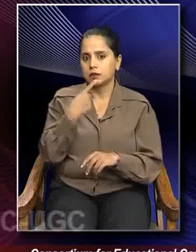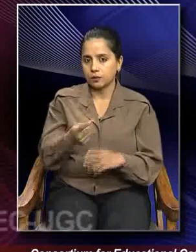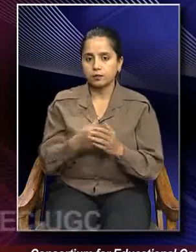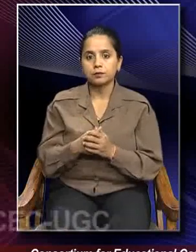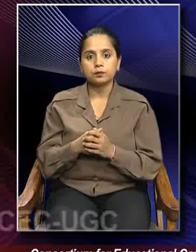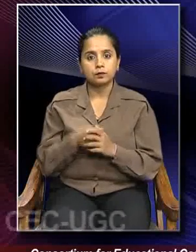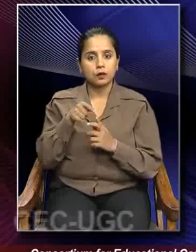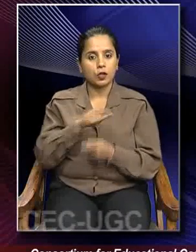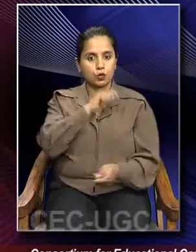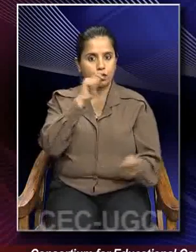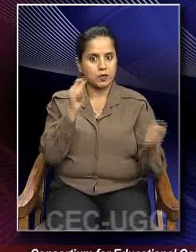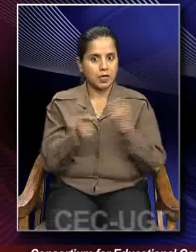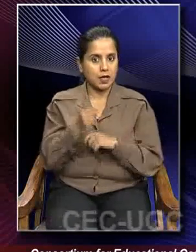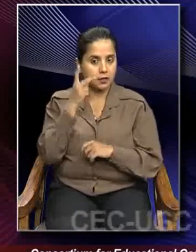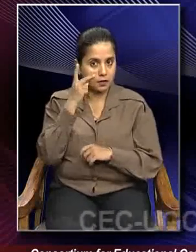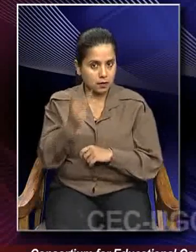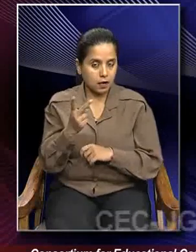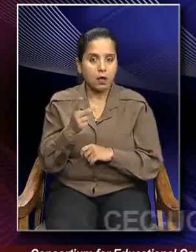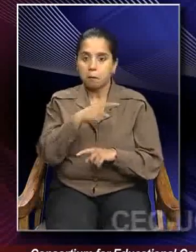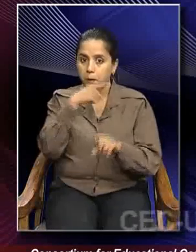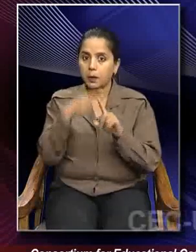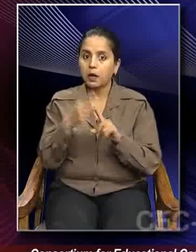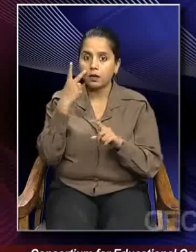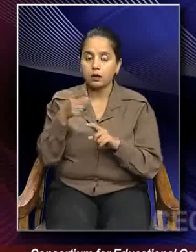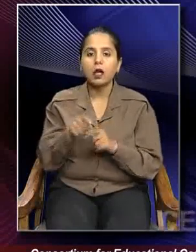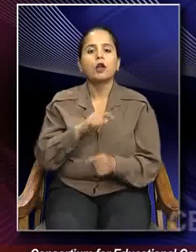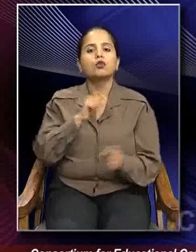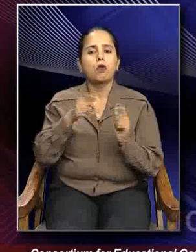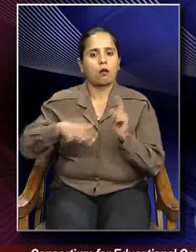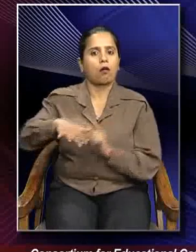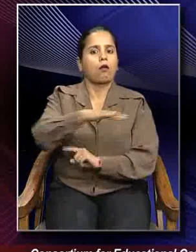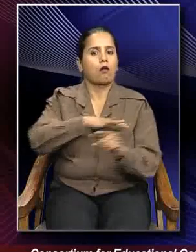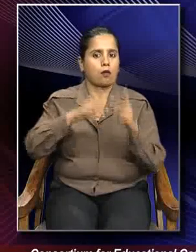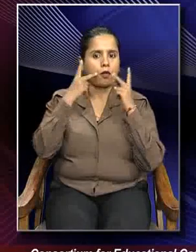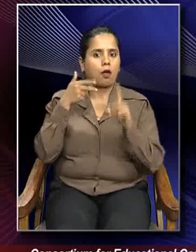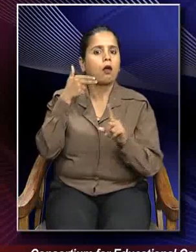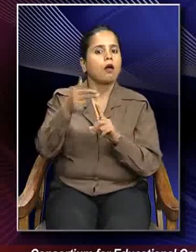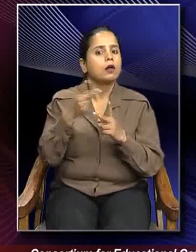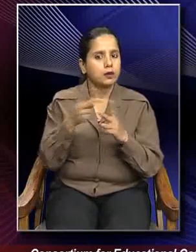as changeless as well as changing.